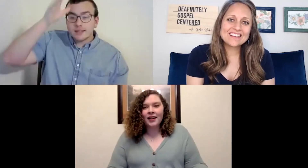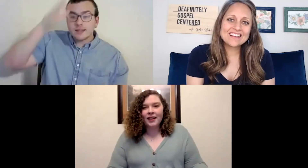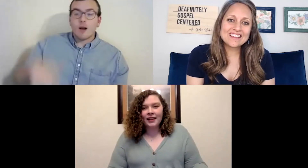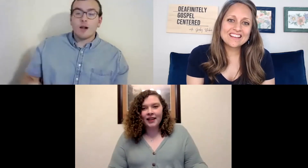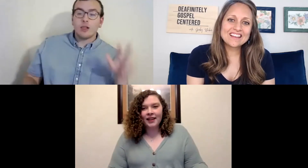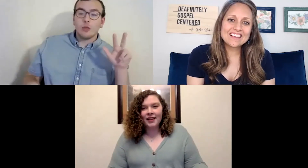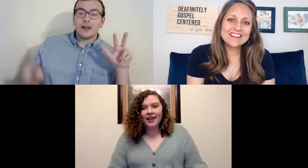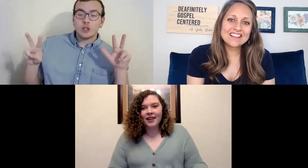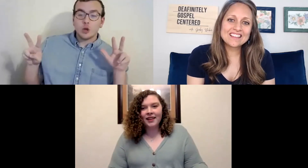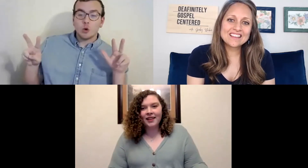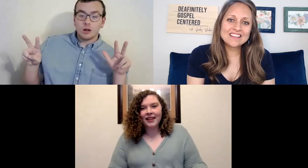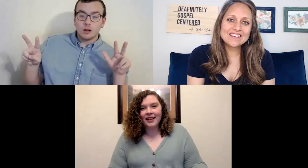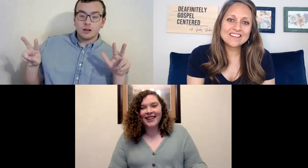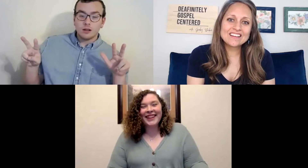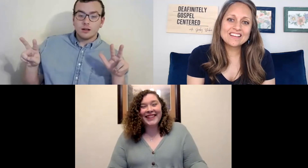girl, not the one.